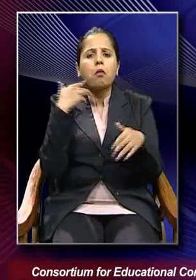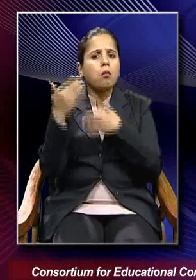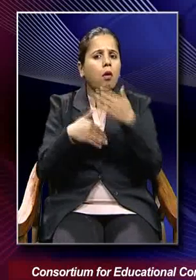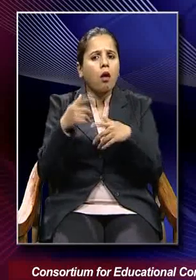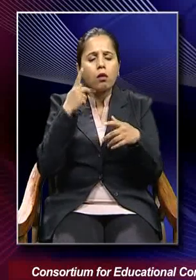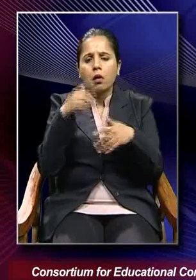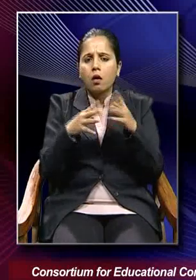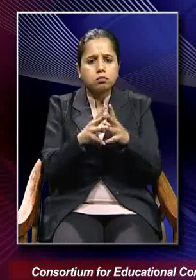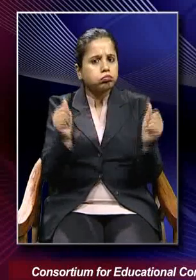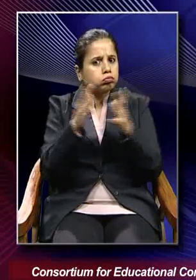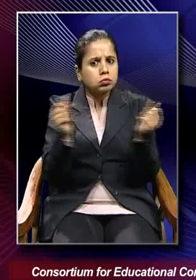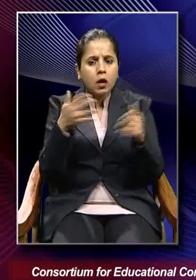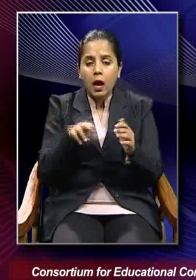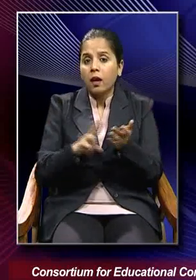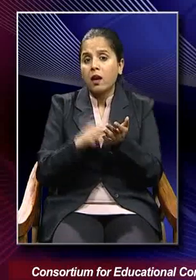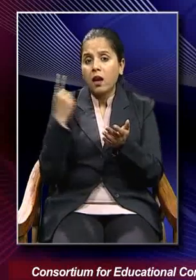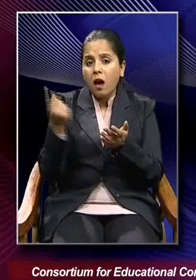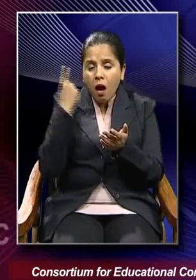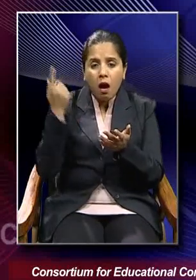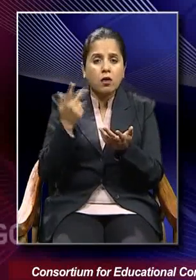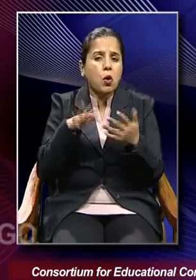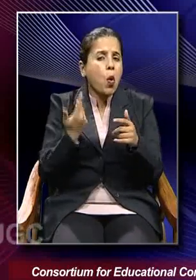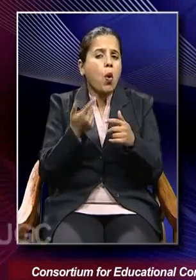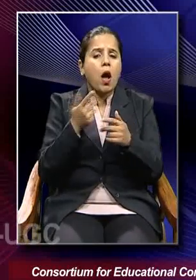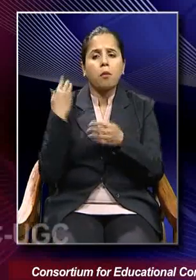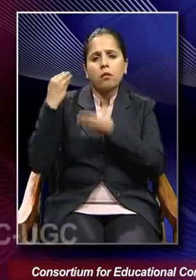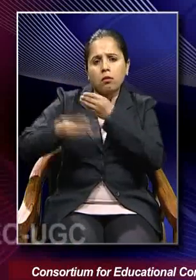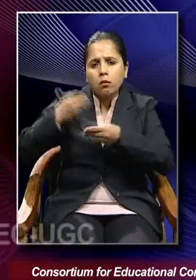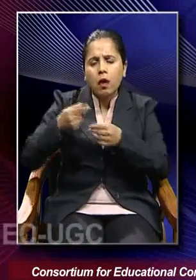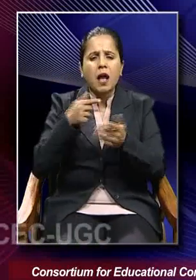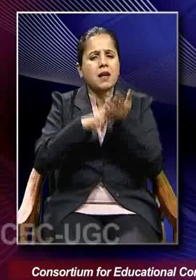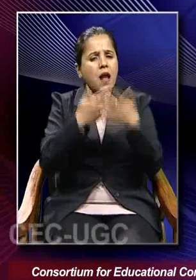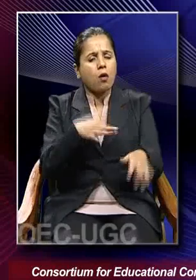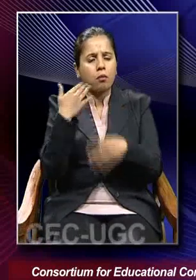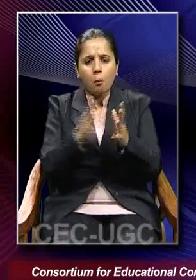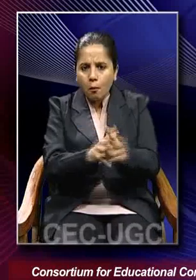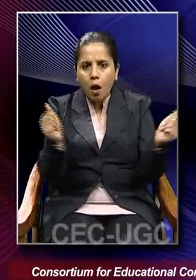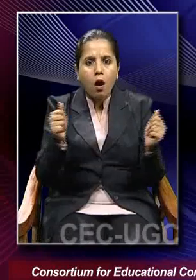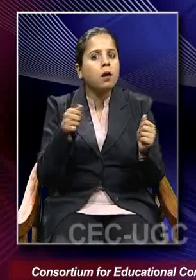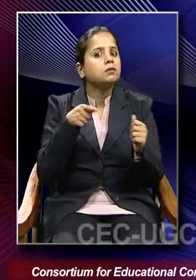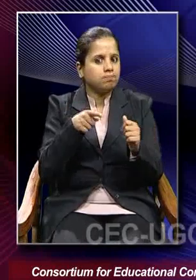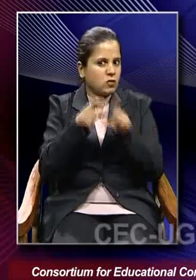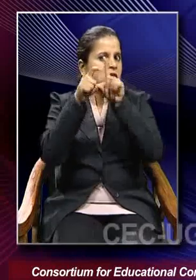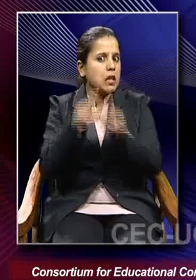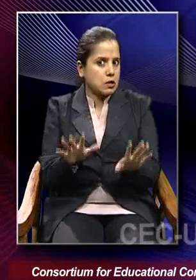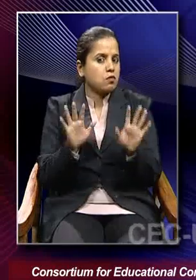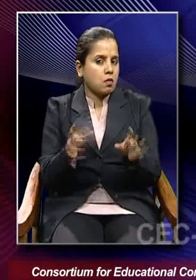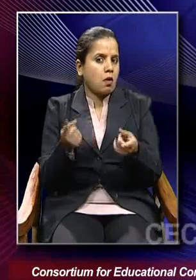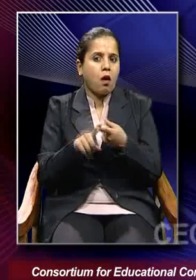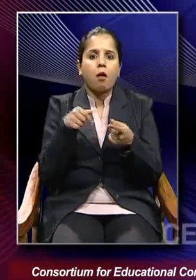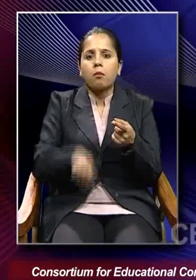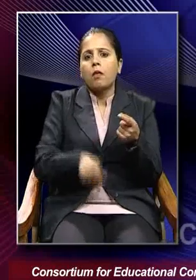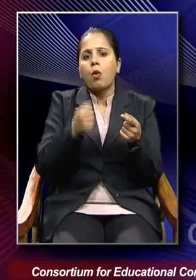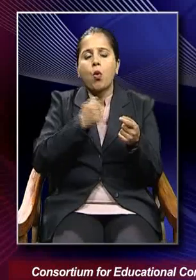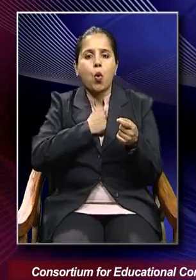of cultural or natural heritage constitutes a harmful impoverishment of the heritage of the nations